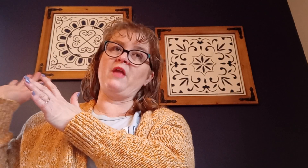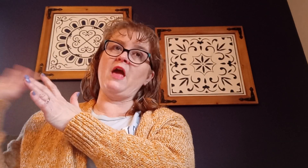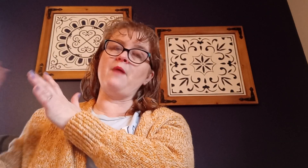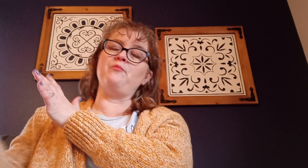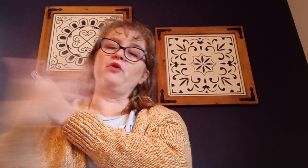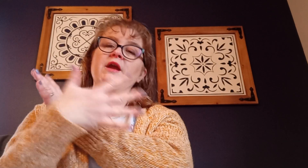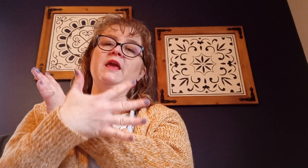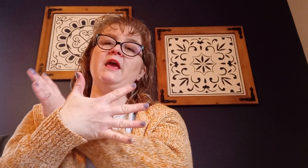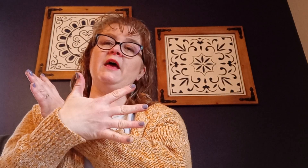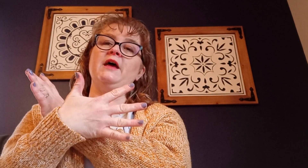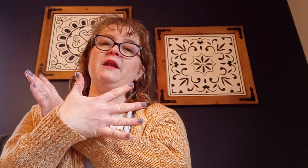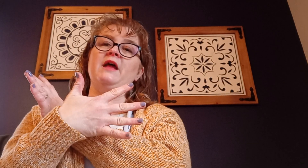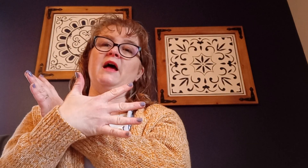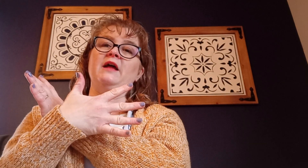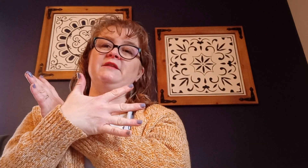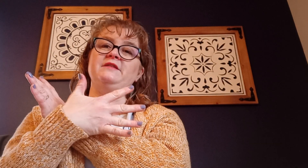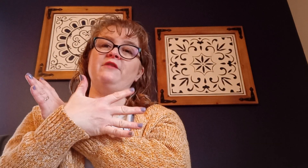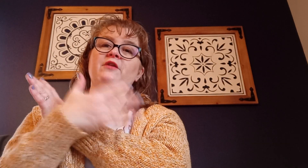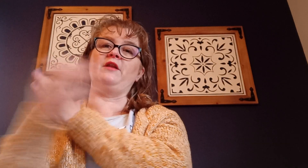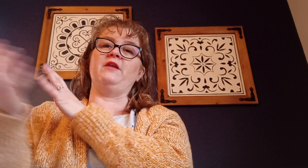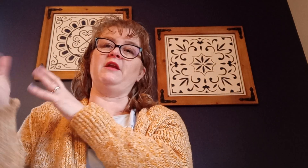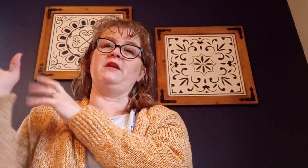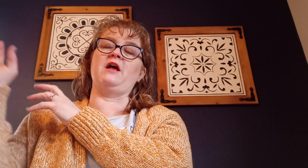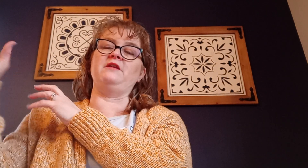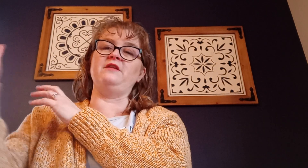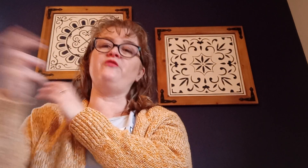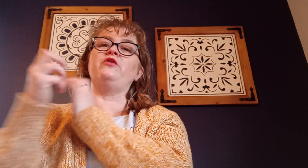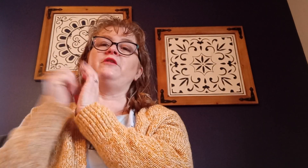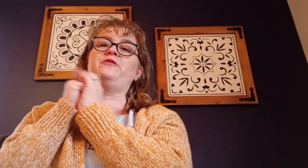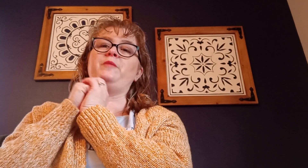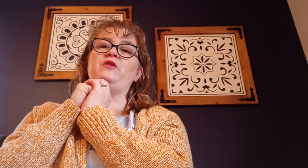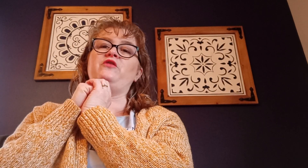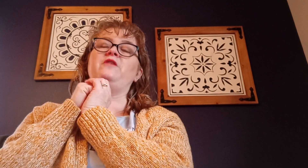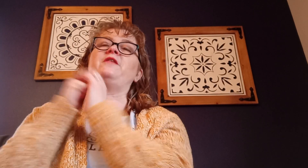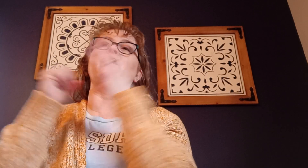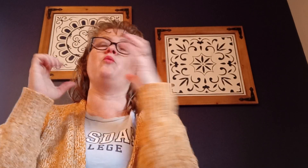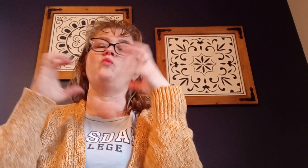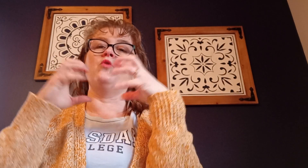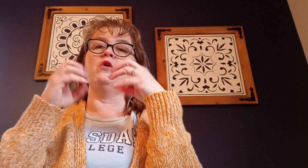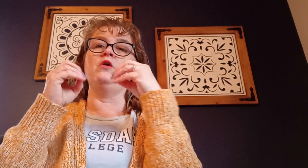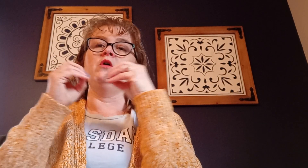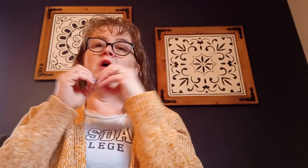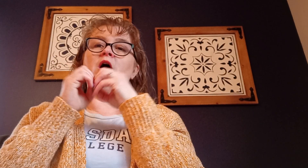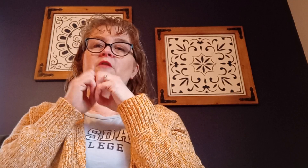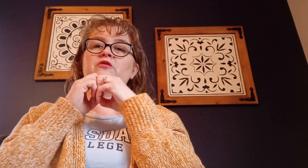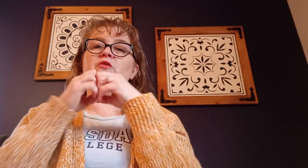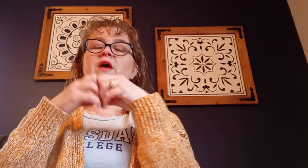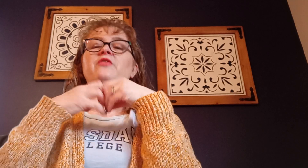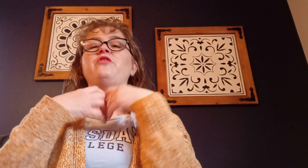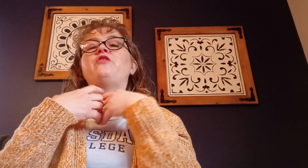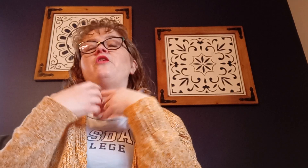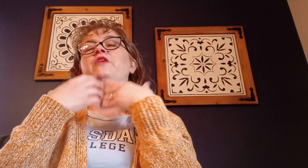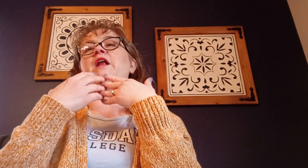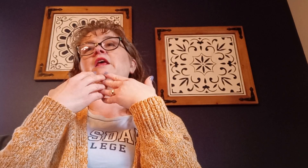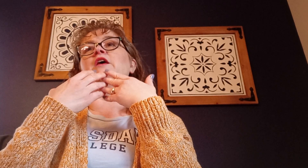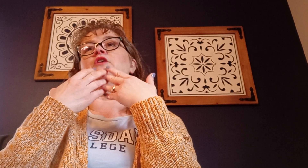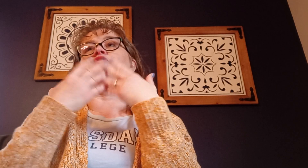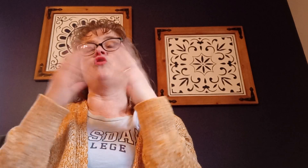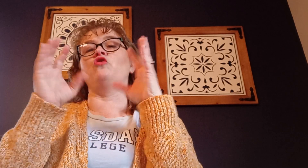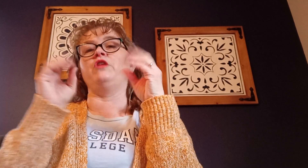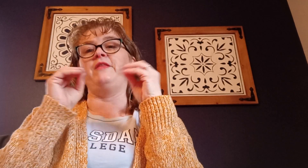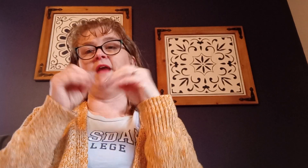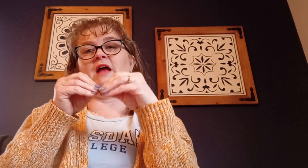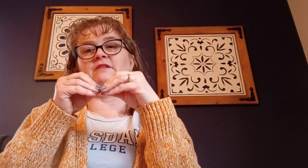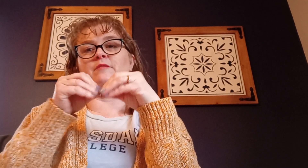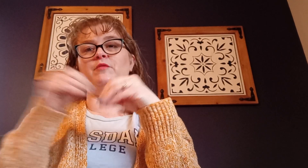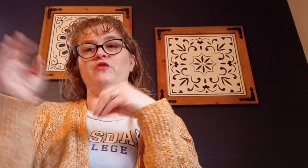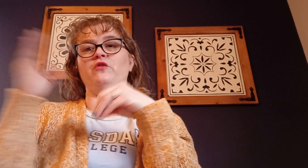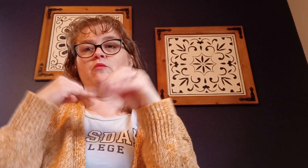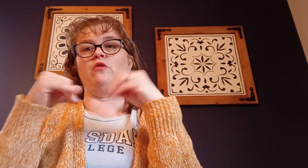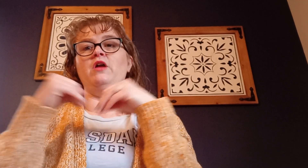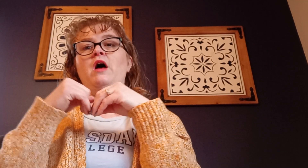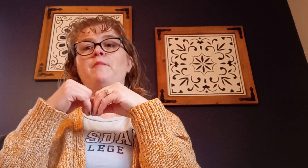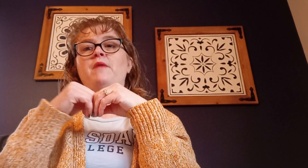and bring in a different species of zooxanthelle that is good in that temperature will come